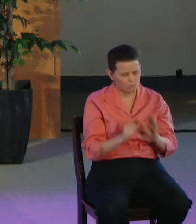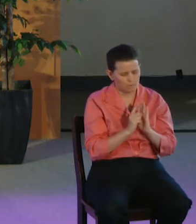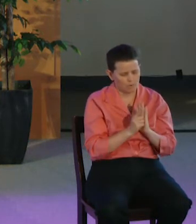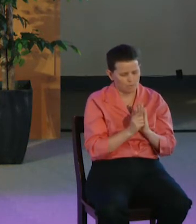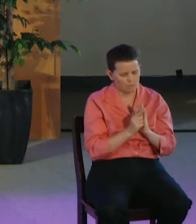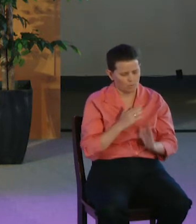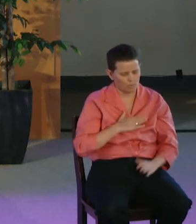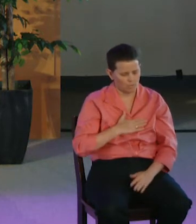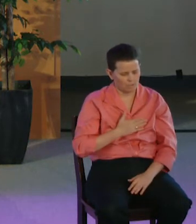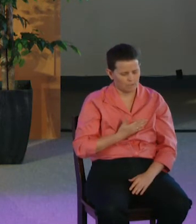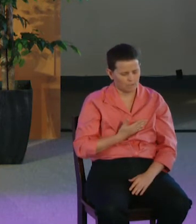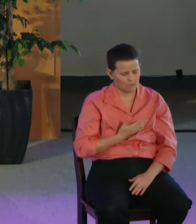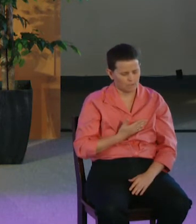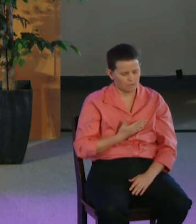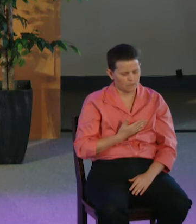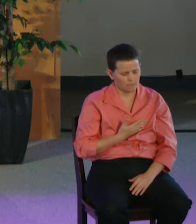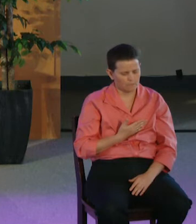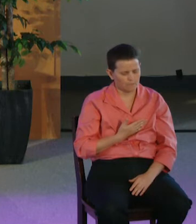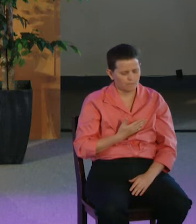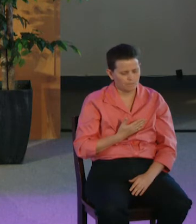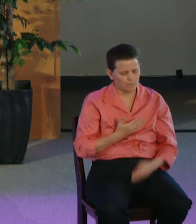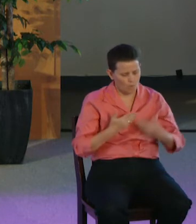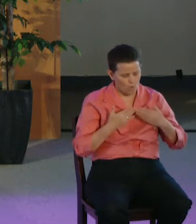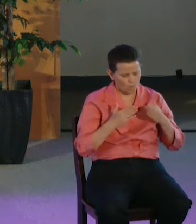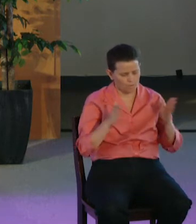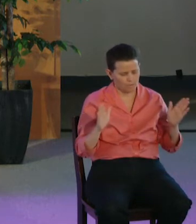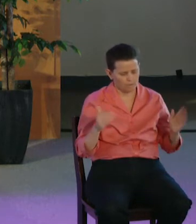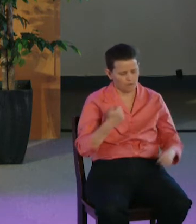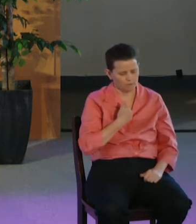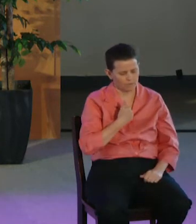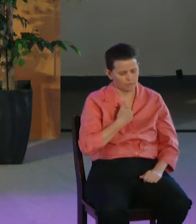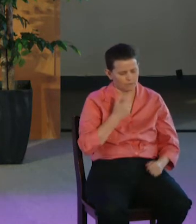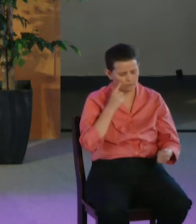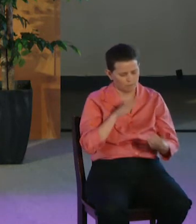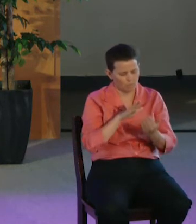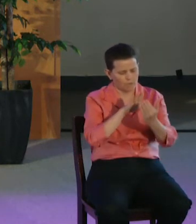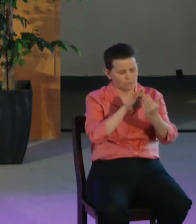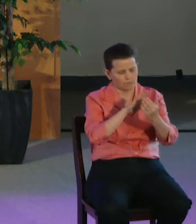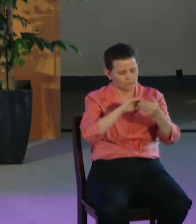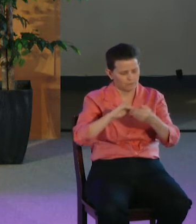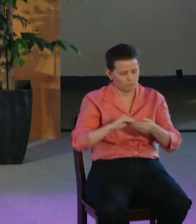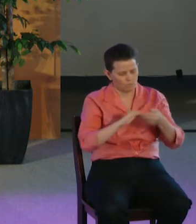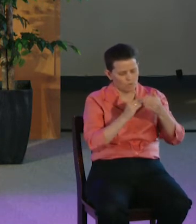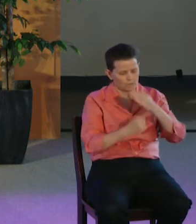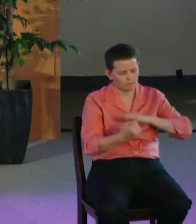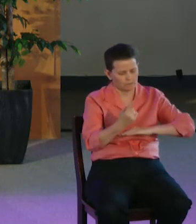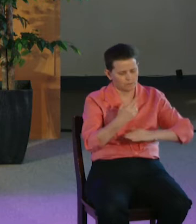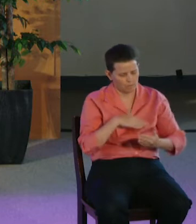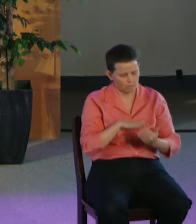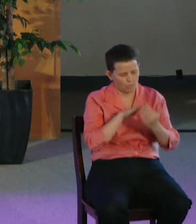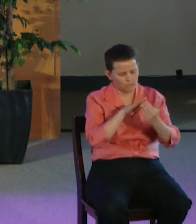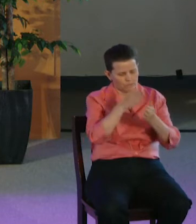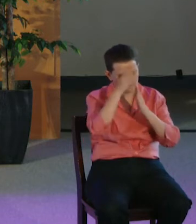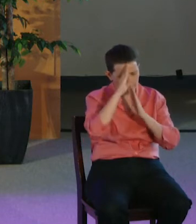willingly being in the presence of the oneness, willingly being in the presence of the divine, that potential is there for us at